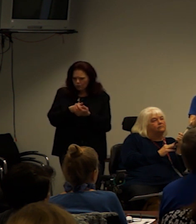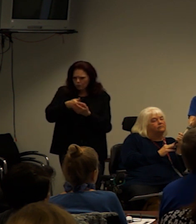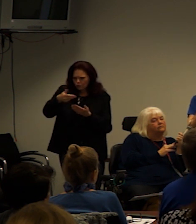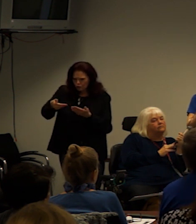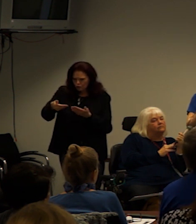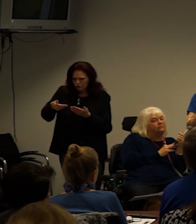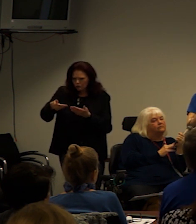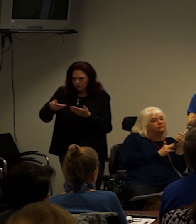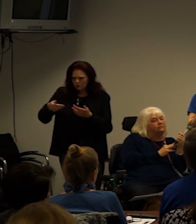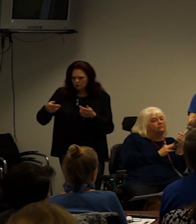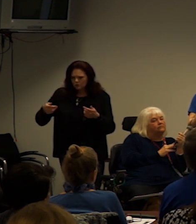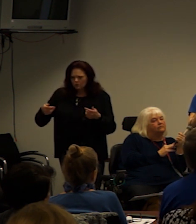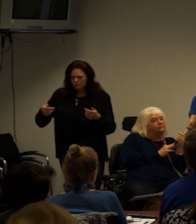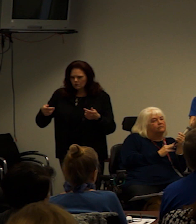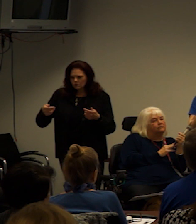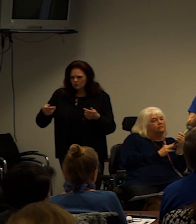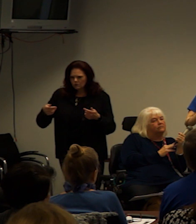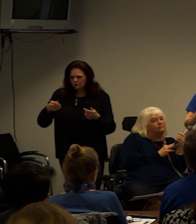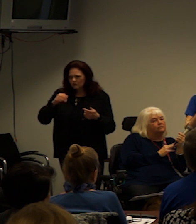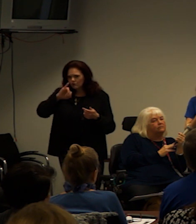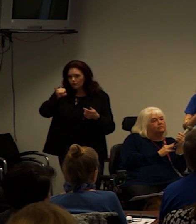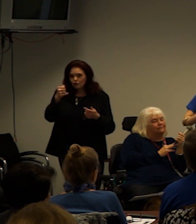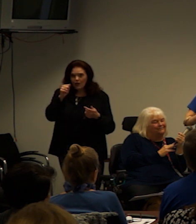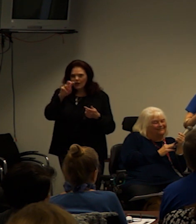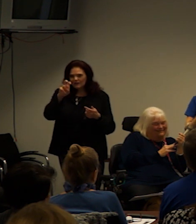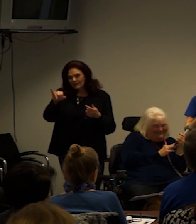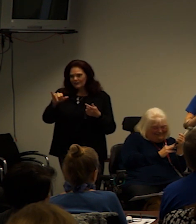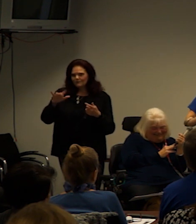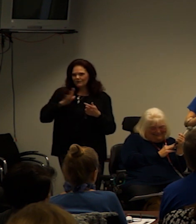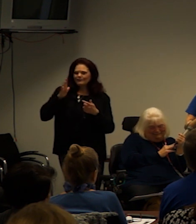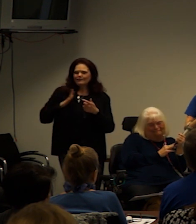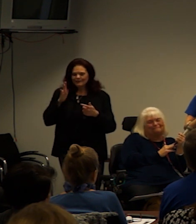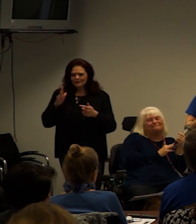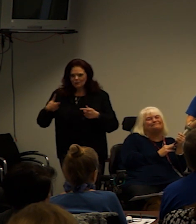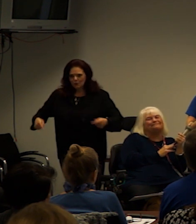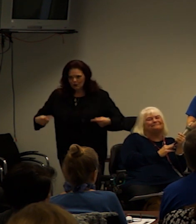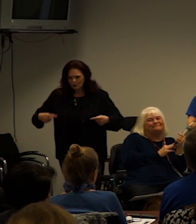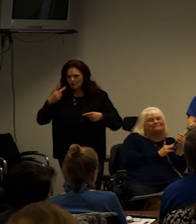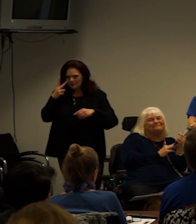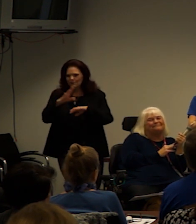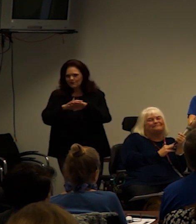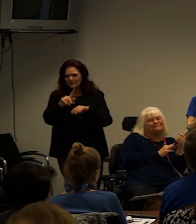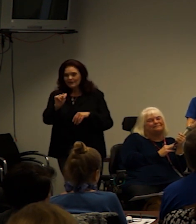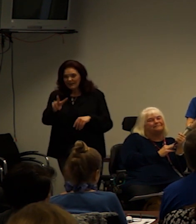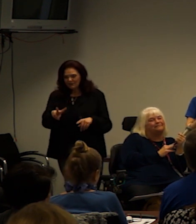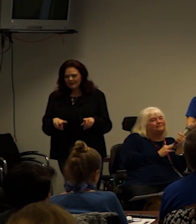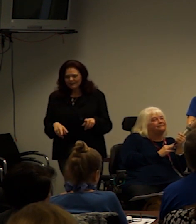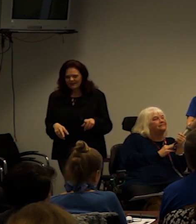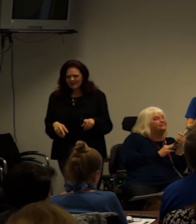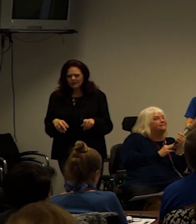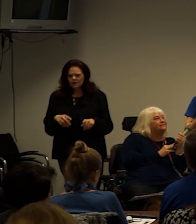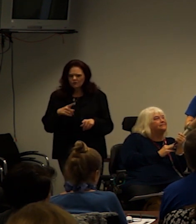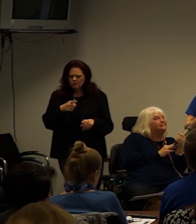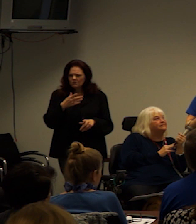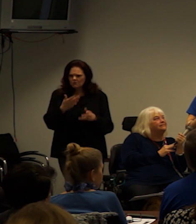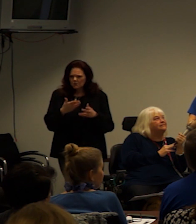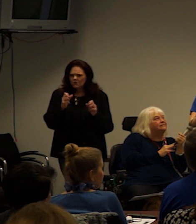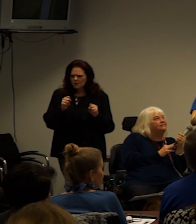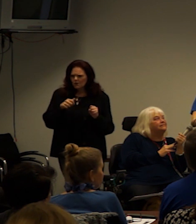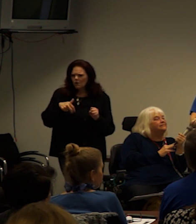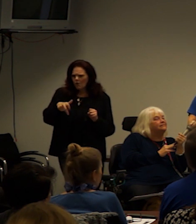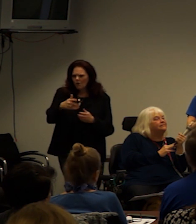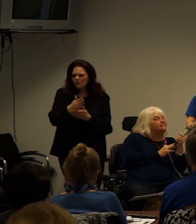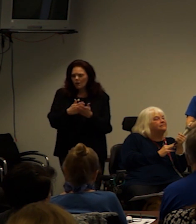purchased jazzy snazzy wheelchair that you can get on TV, you know, which told me he probably could walk